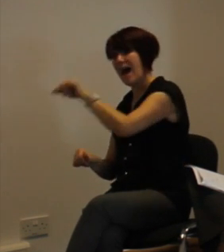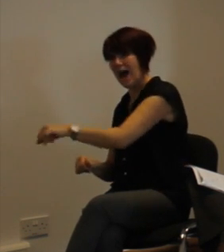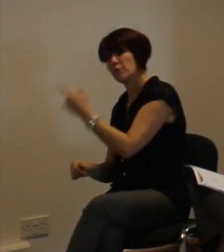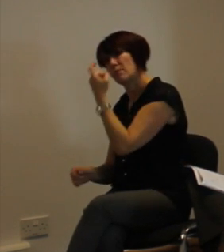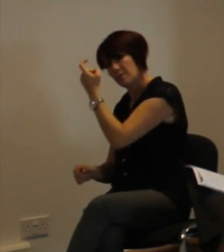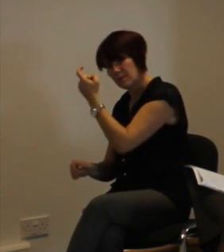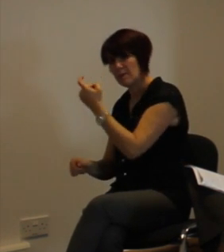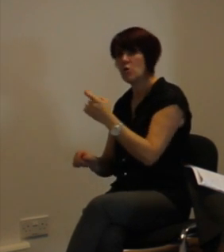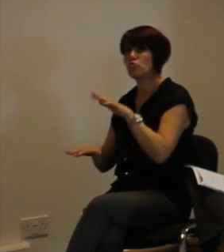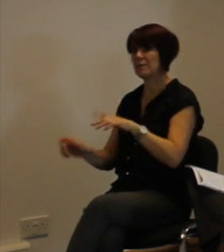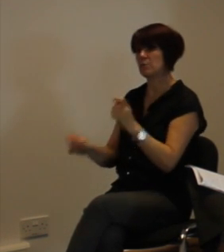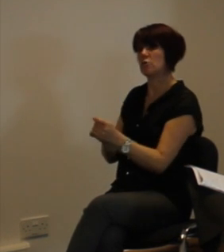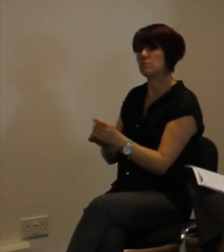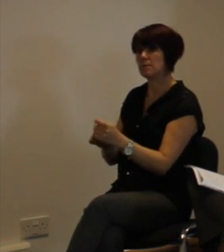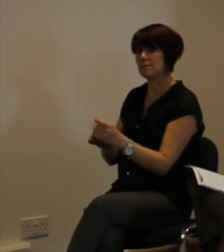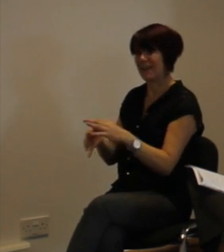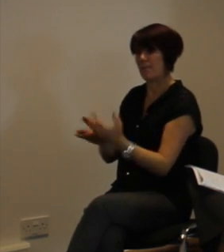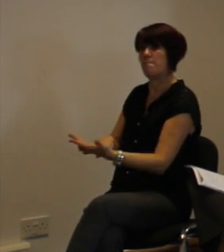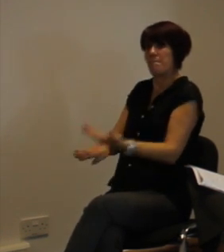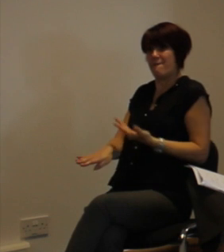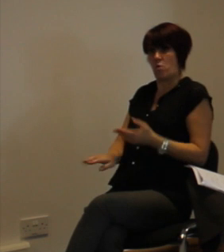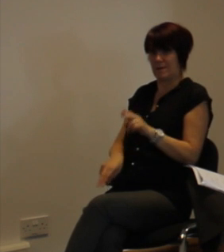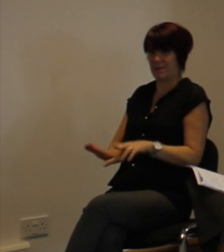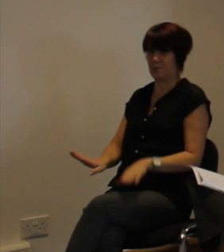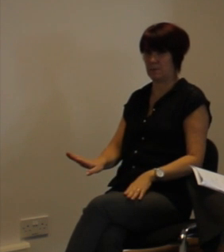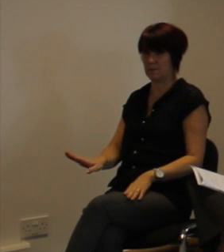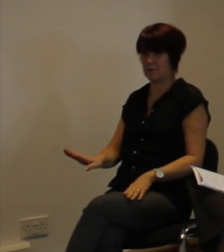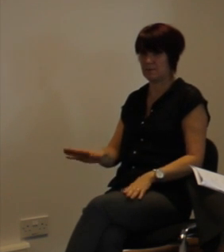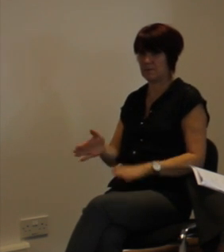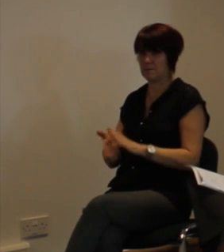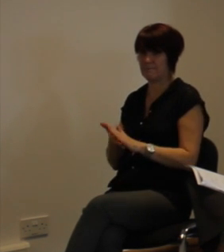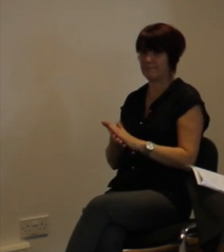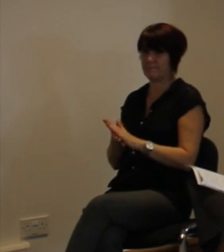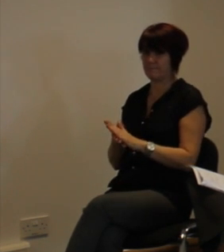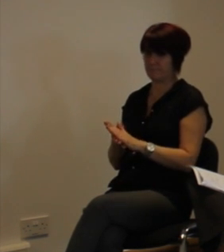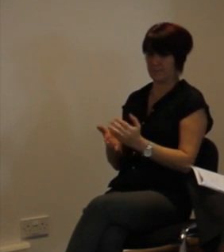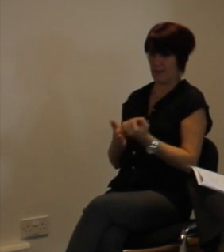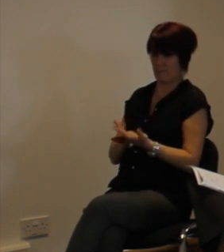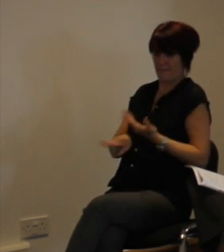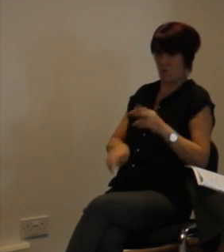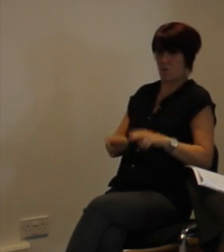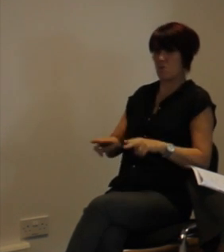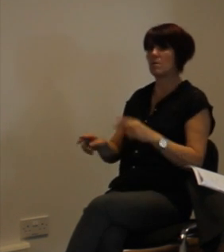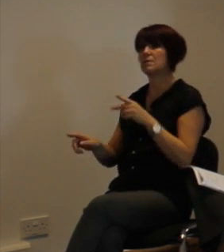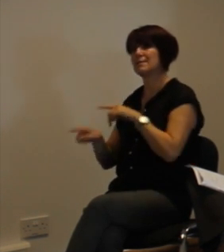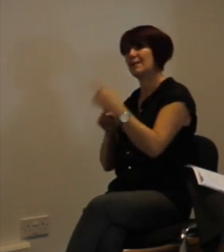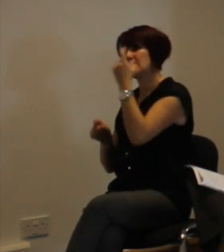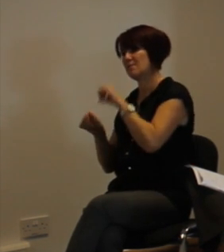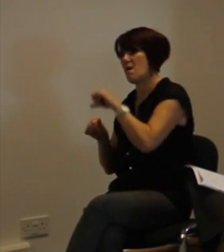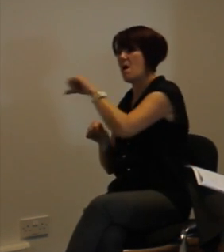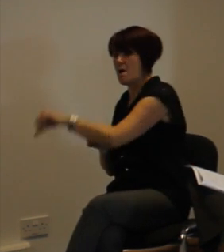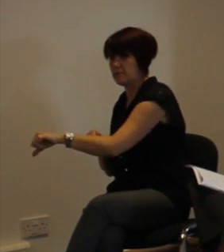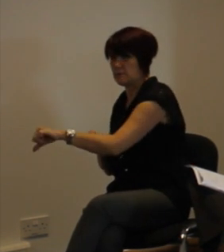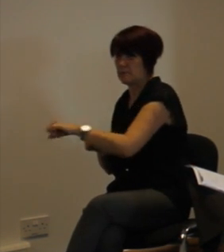apply before so that during the assessment they're accommodated. That's a key difference between the two. So other